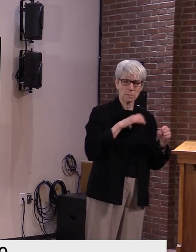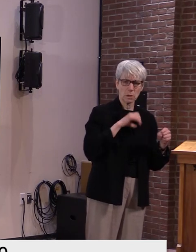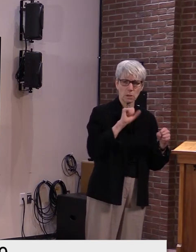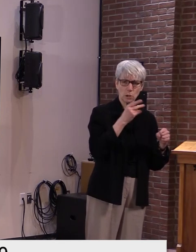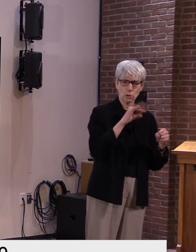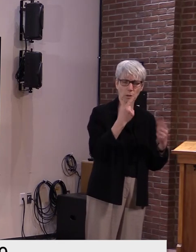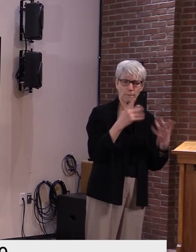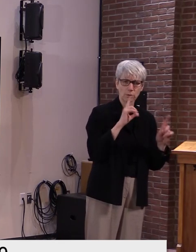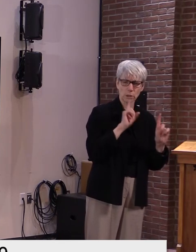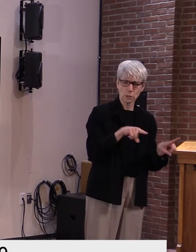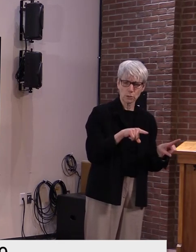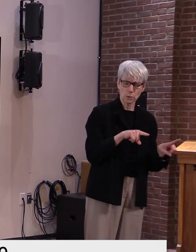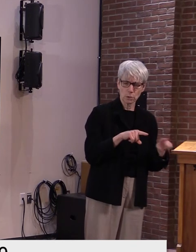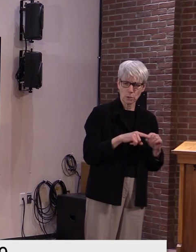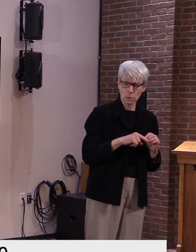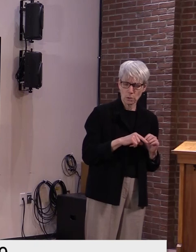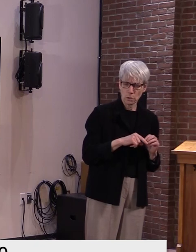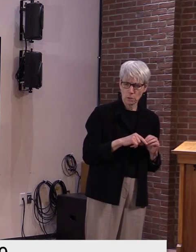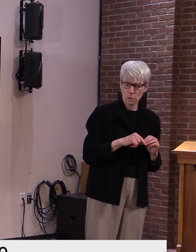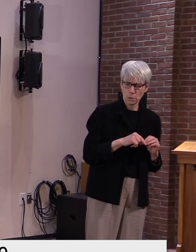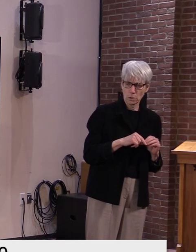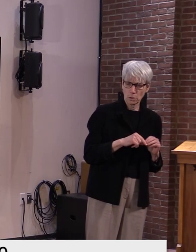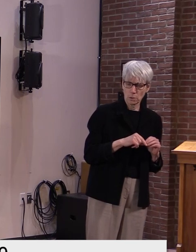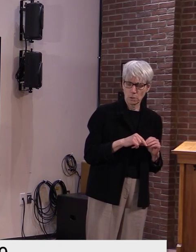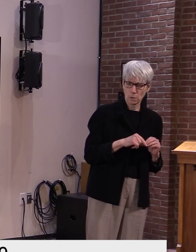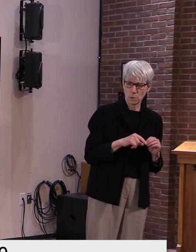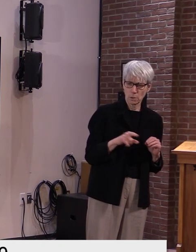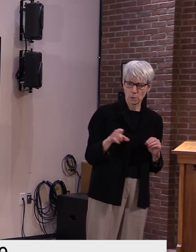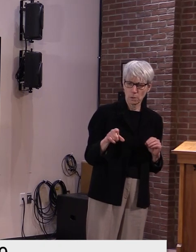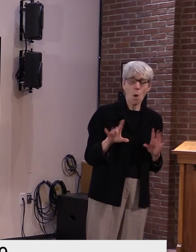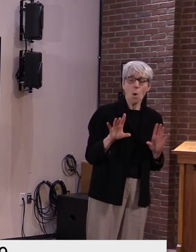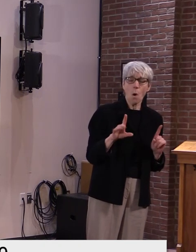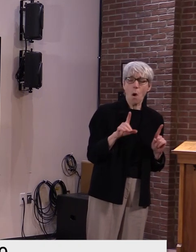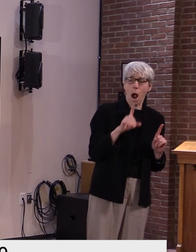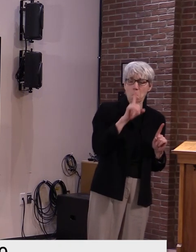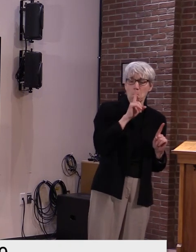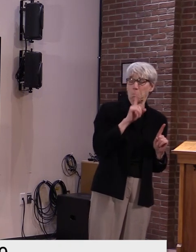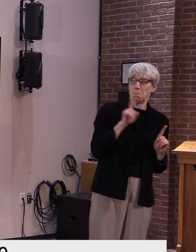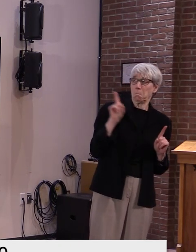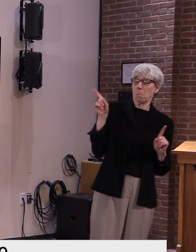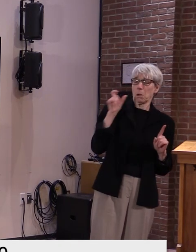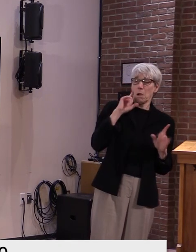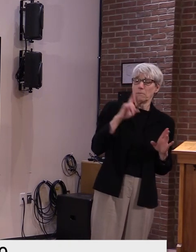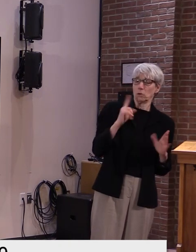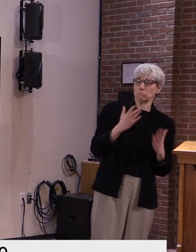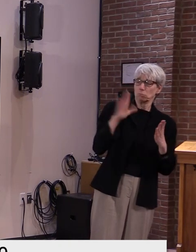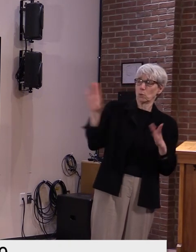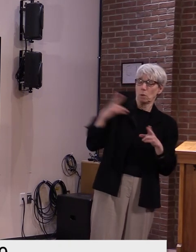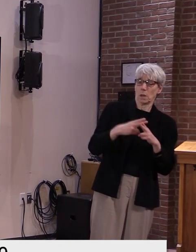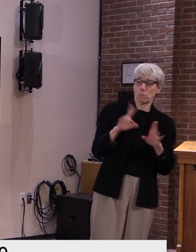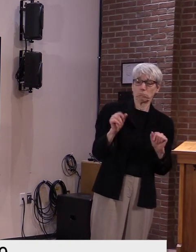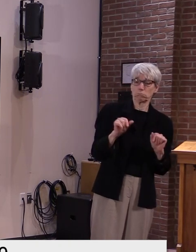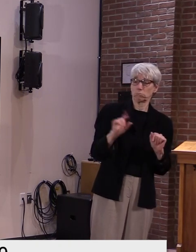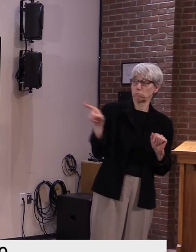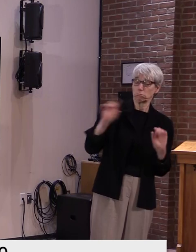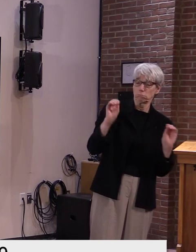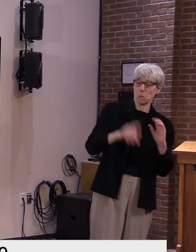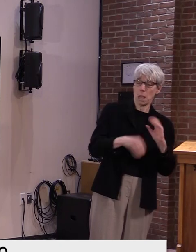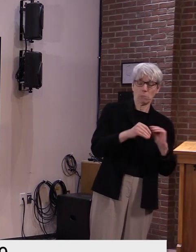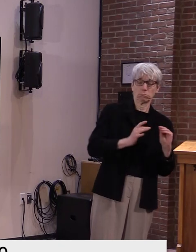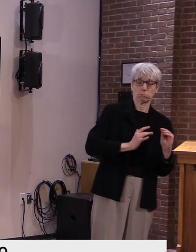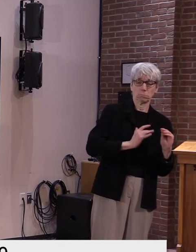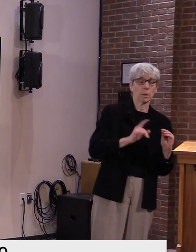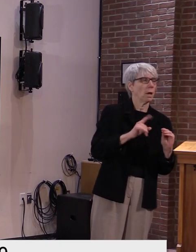view? No, it's just that the governor thought the two of you might have something to say. If not, my